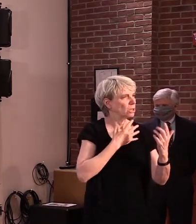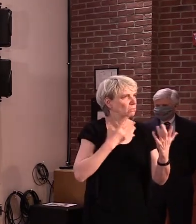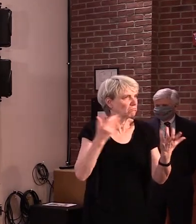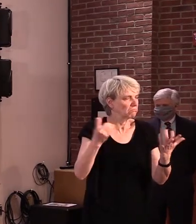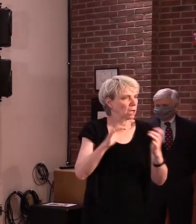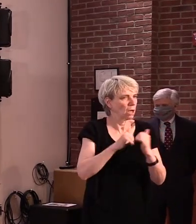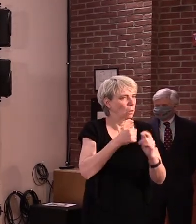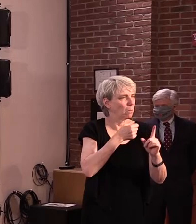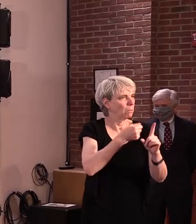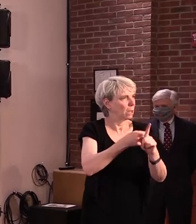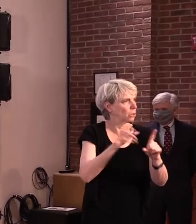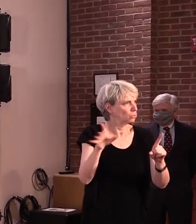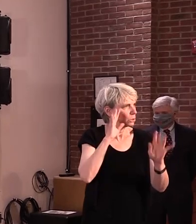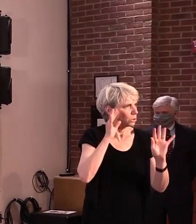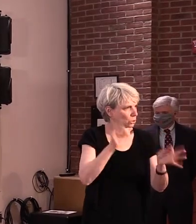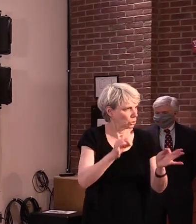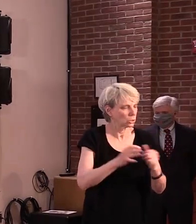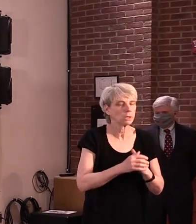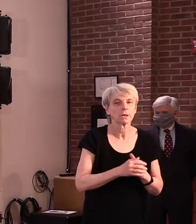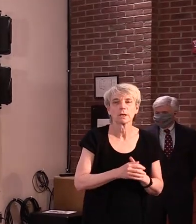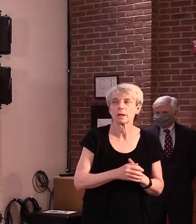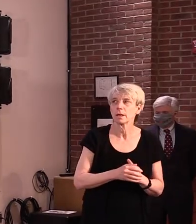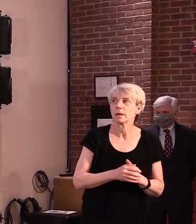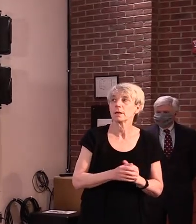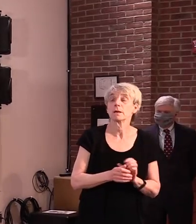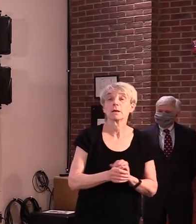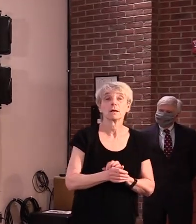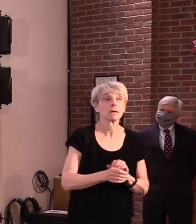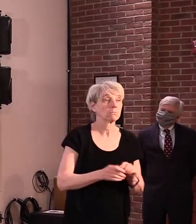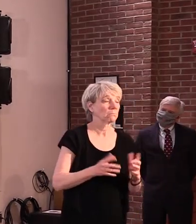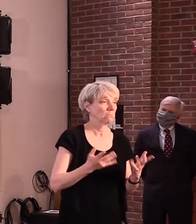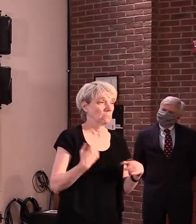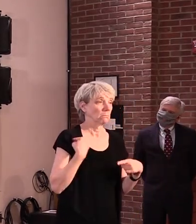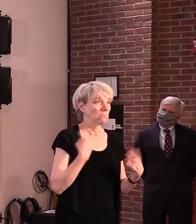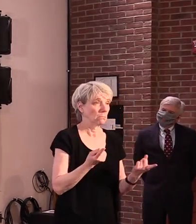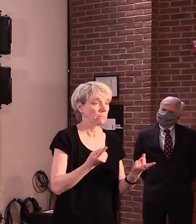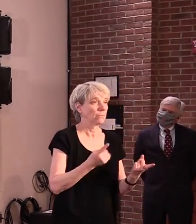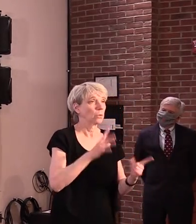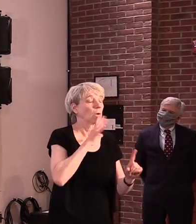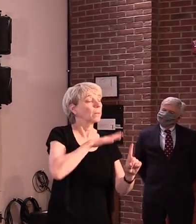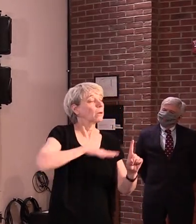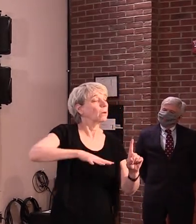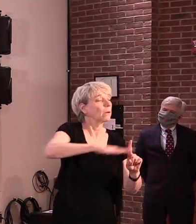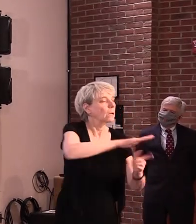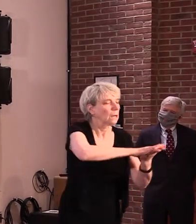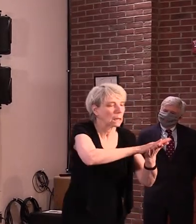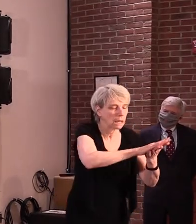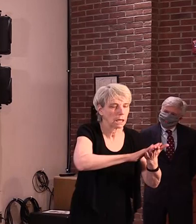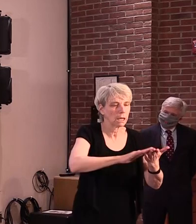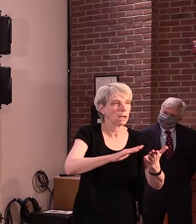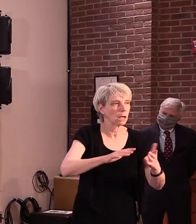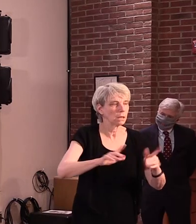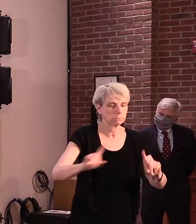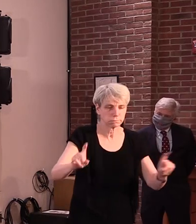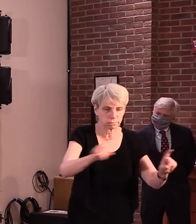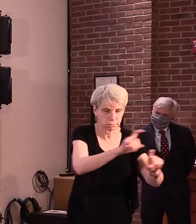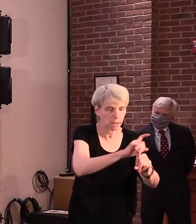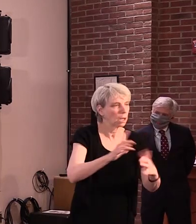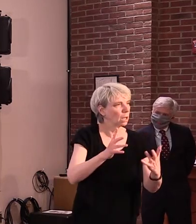Yeah, at the present time, we haven't actually changed our guidance on environmental surfaces, environmental